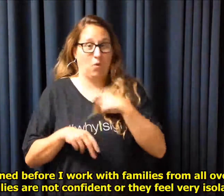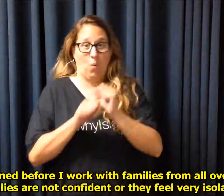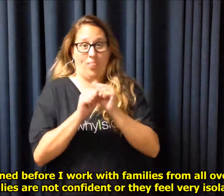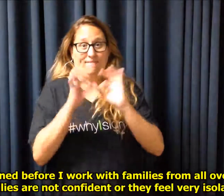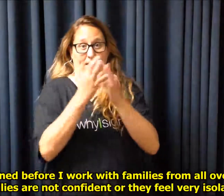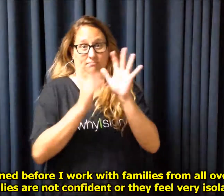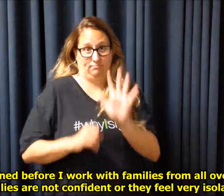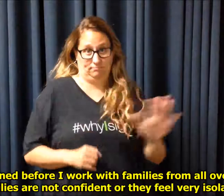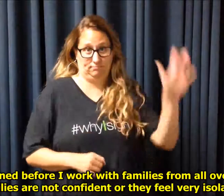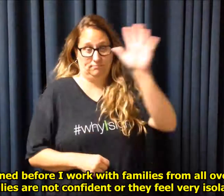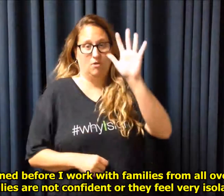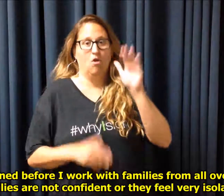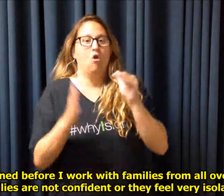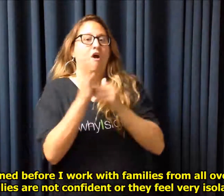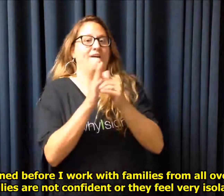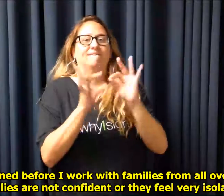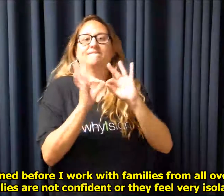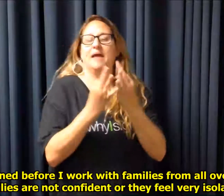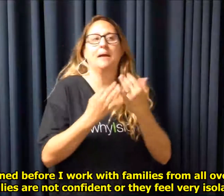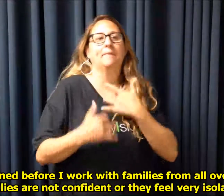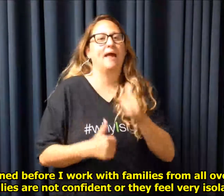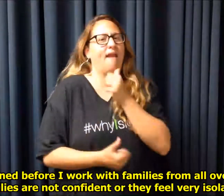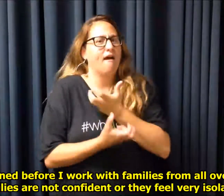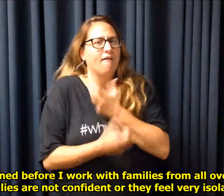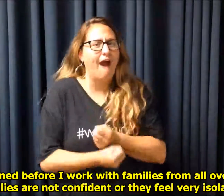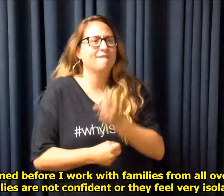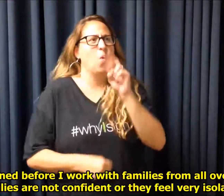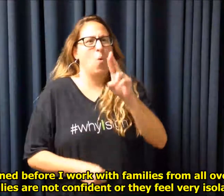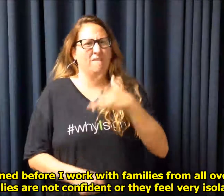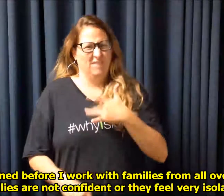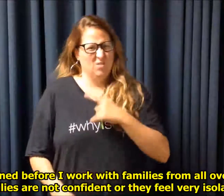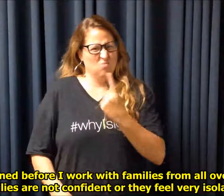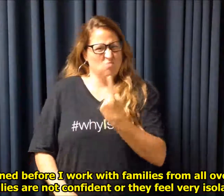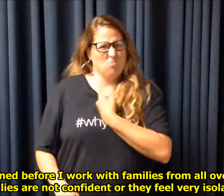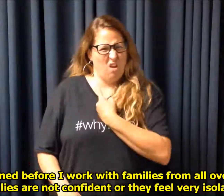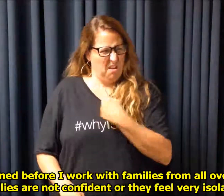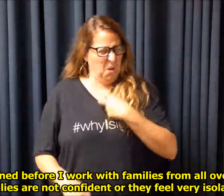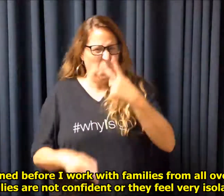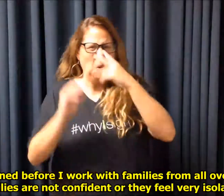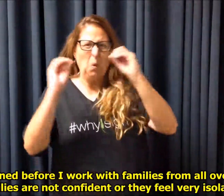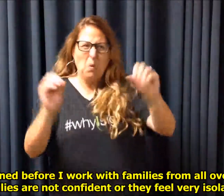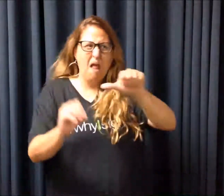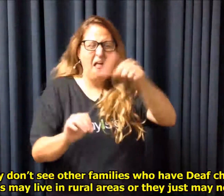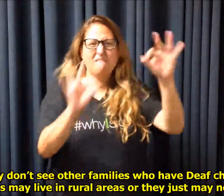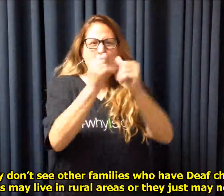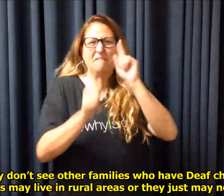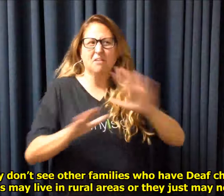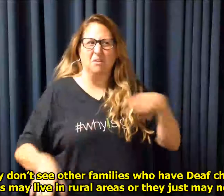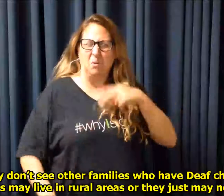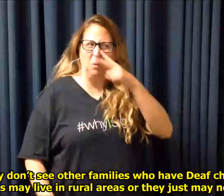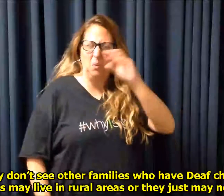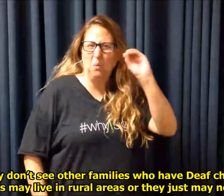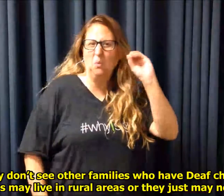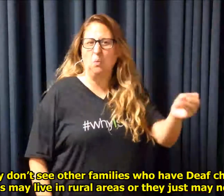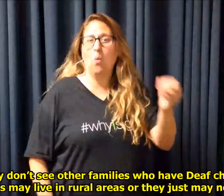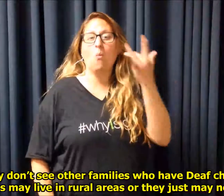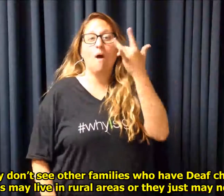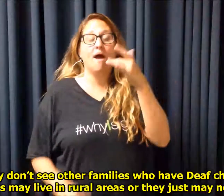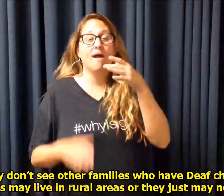As I mentioned before, I work with families from all over, and often families are not confident or they feel very isolated because they don't see other families who have deaf